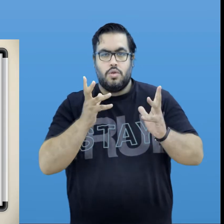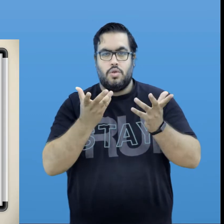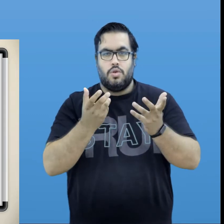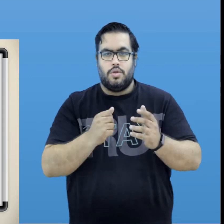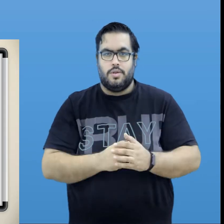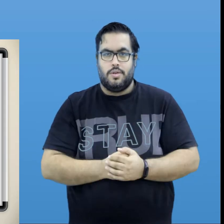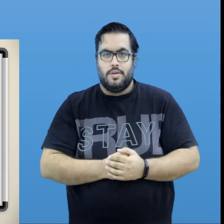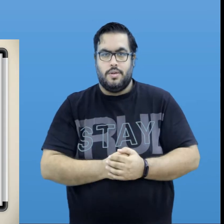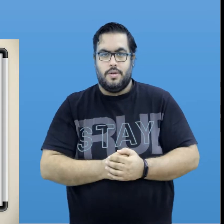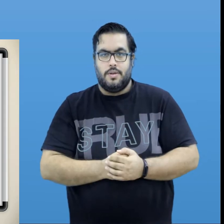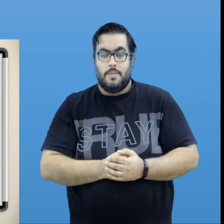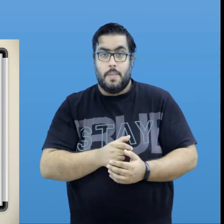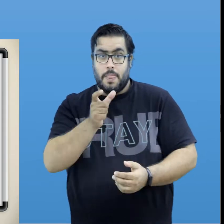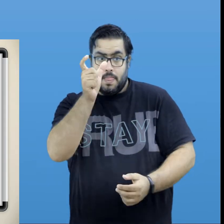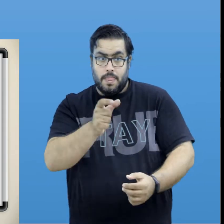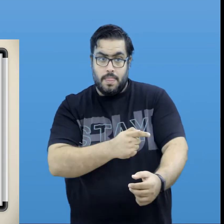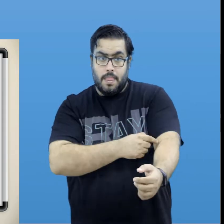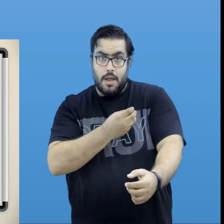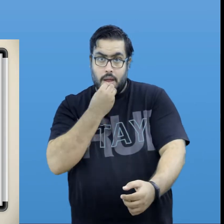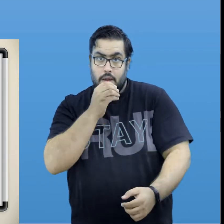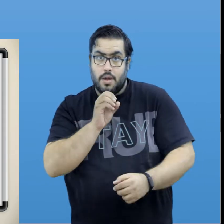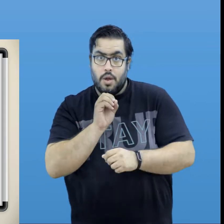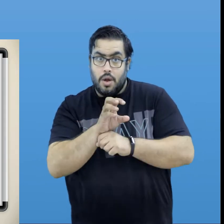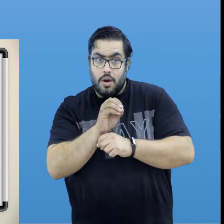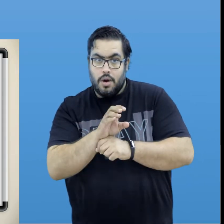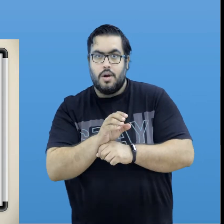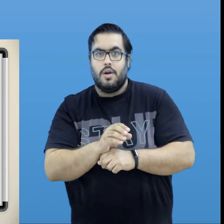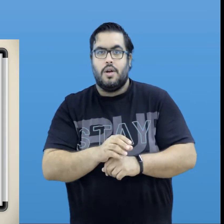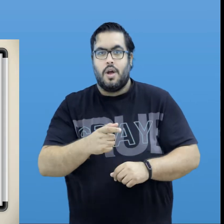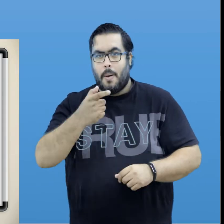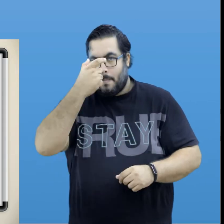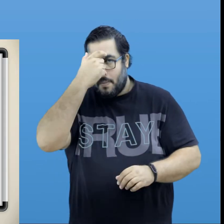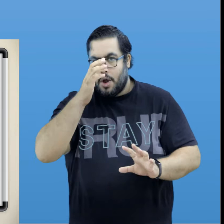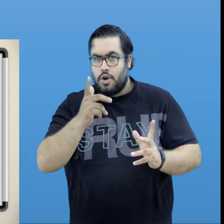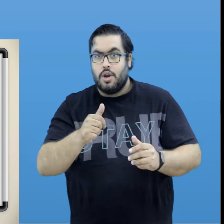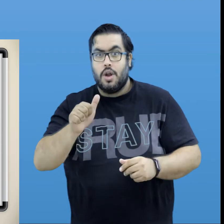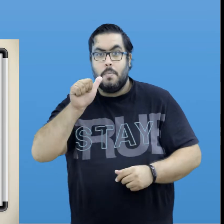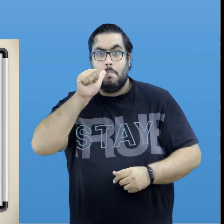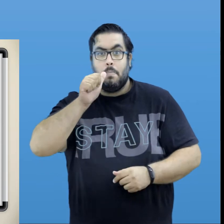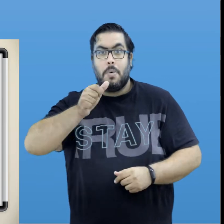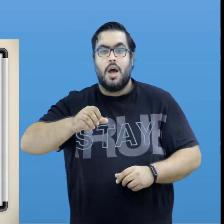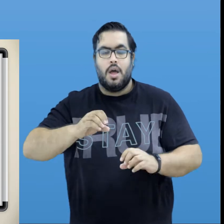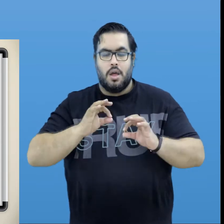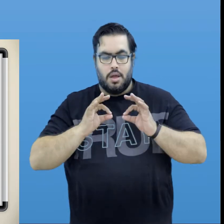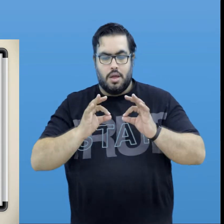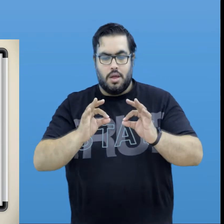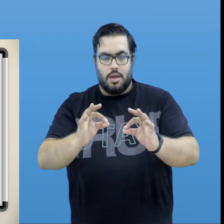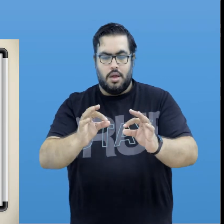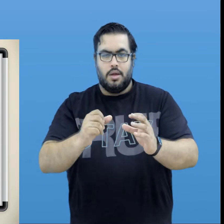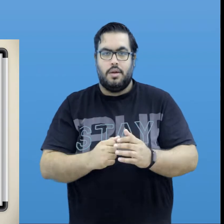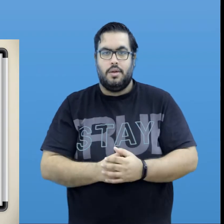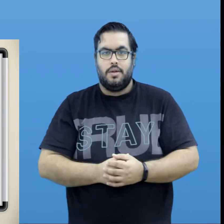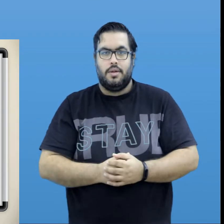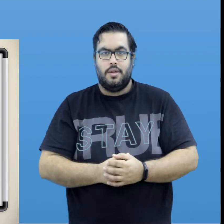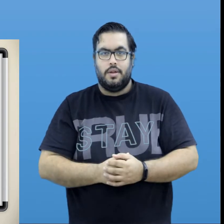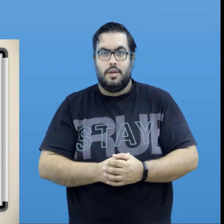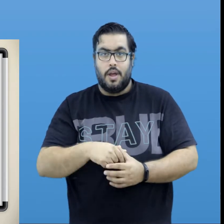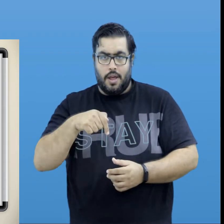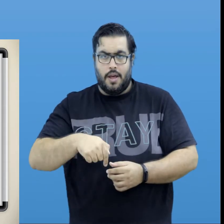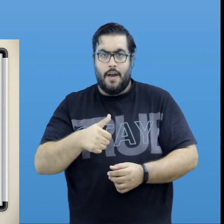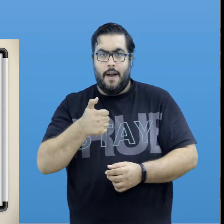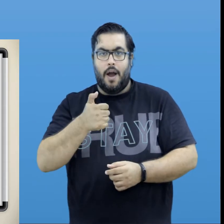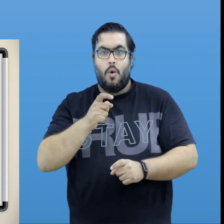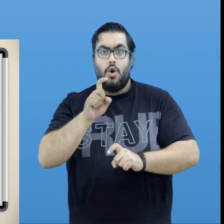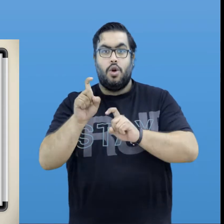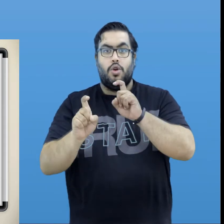Which are the vocabulary words that we can change in the sentence? What do you think? Well, we have the word